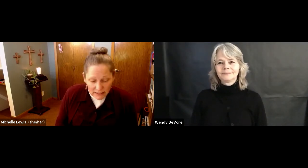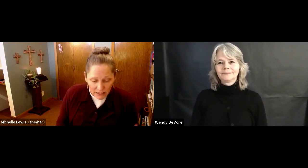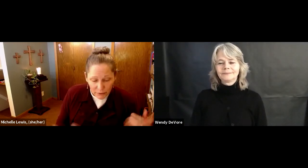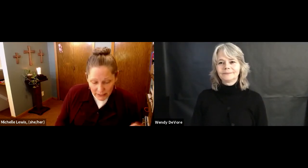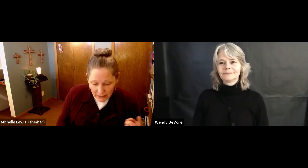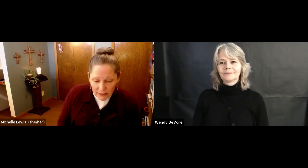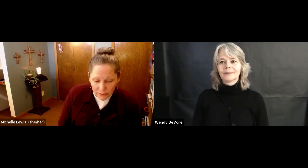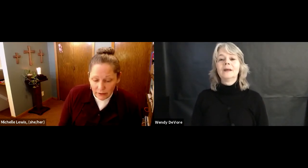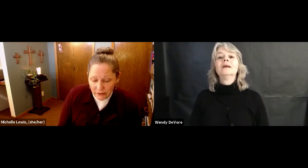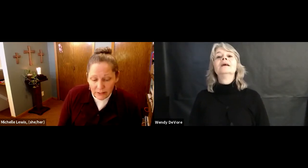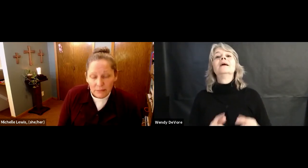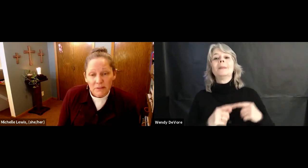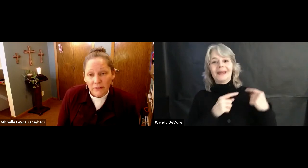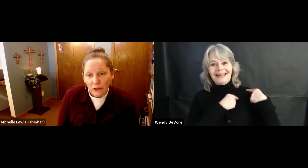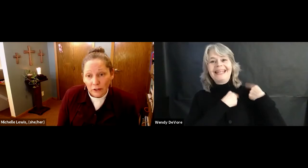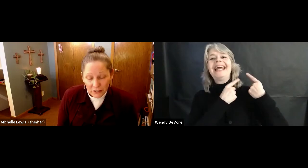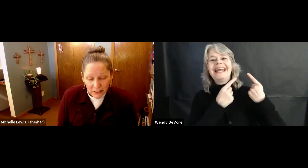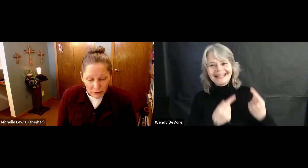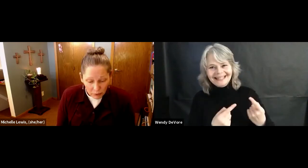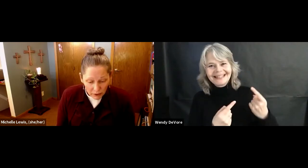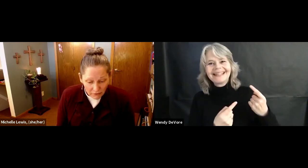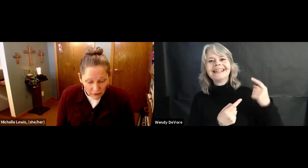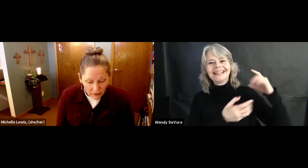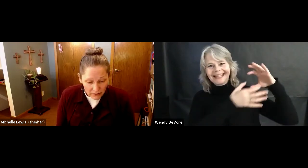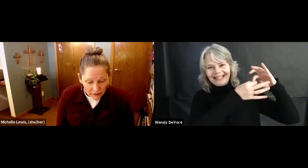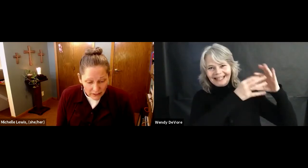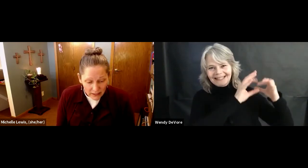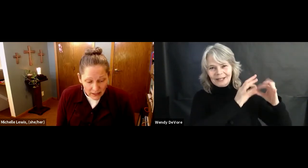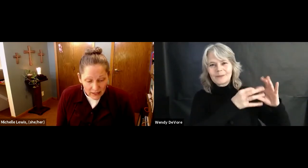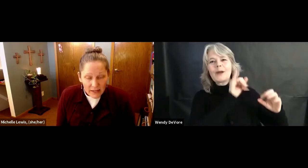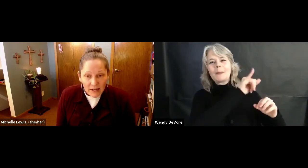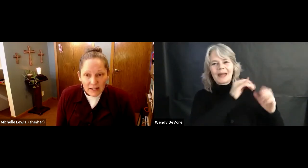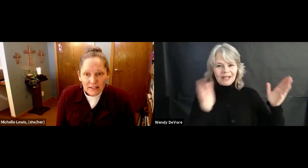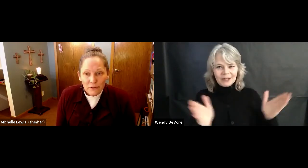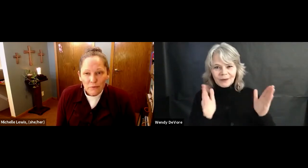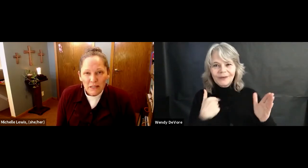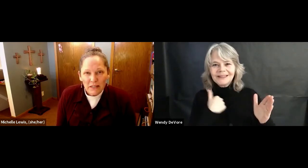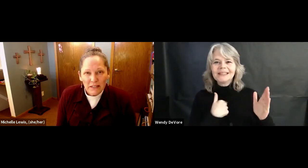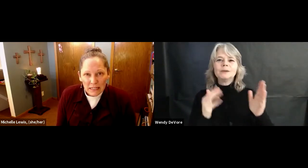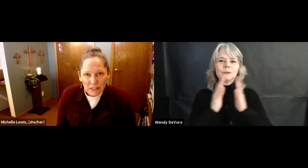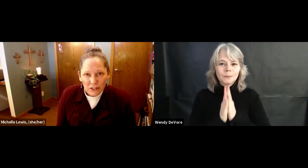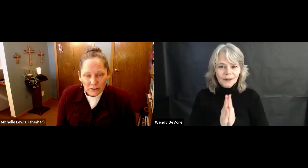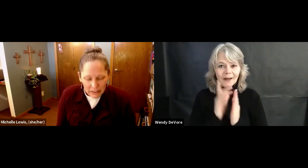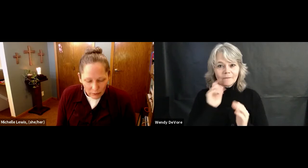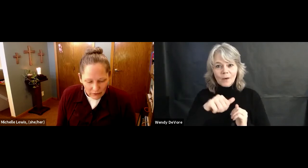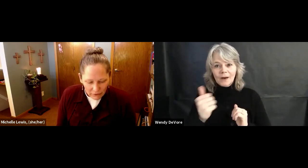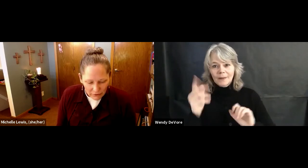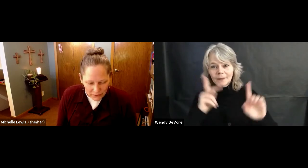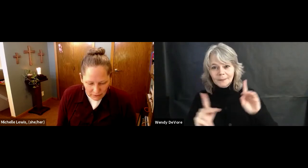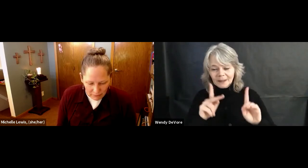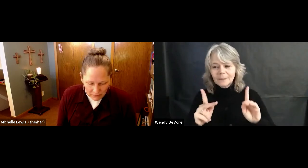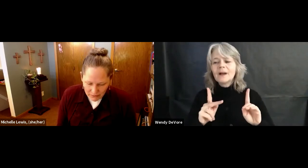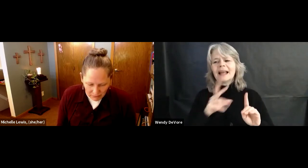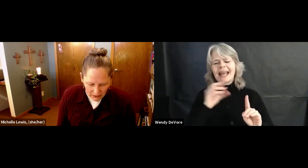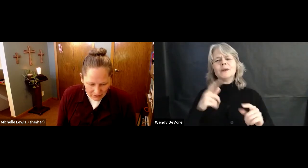And then in the days since Ash Wednesday, that's where those slips have encouraged us to pray for others, to be intentionally grateful